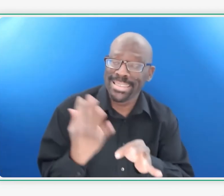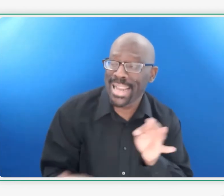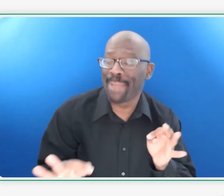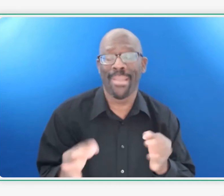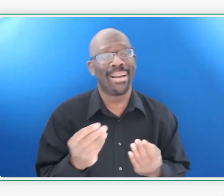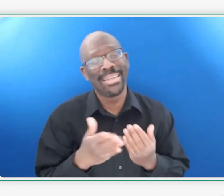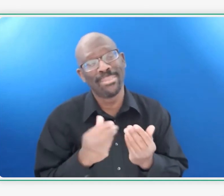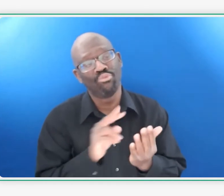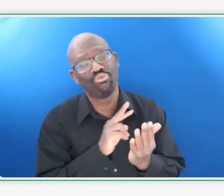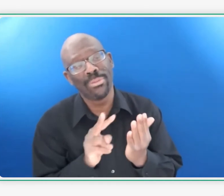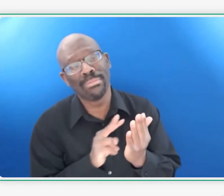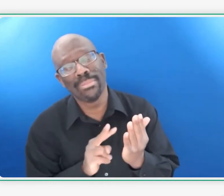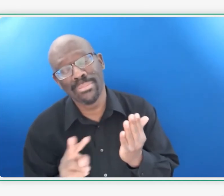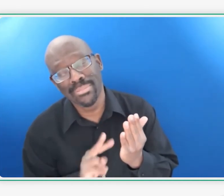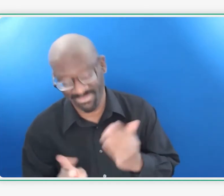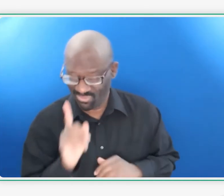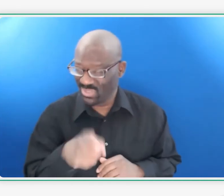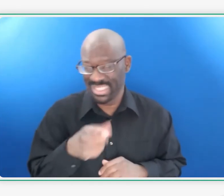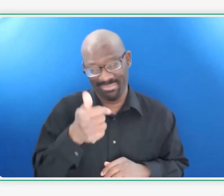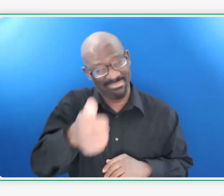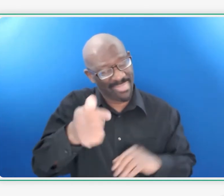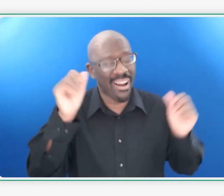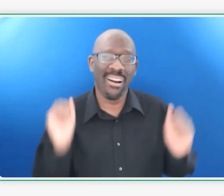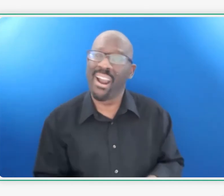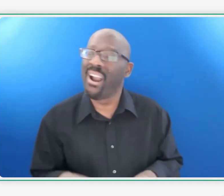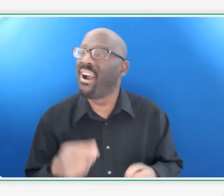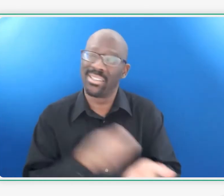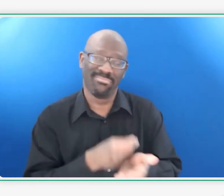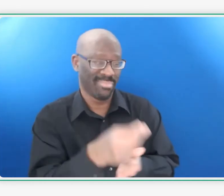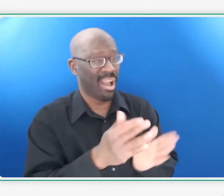And I have to say, this is an amazing book, and it really is an easy read.